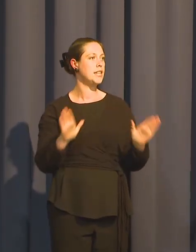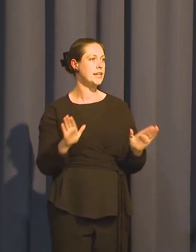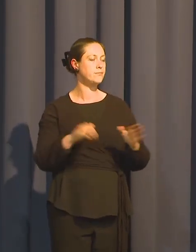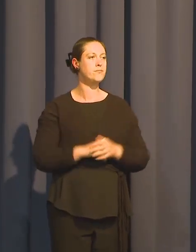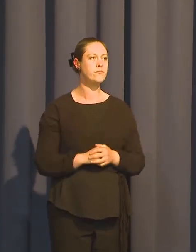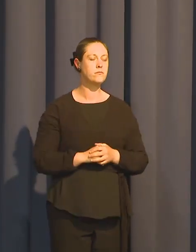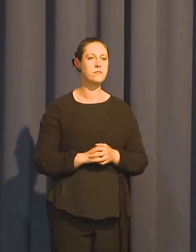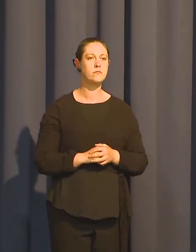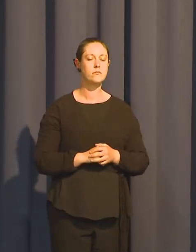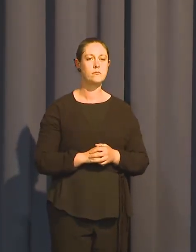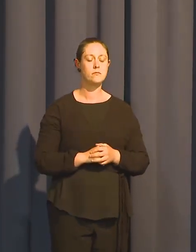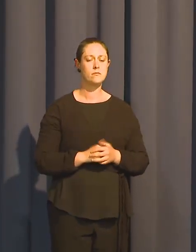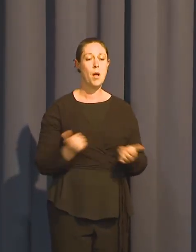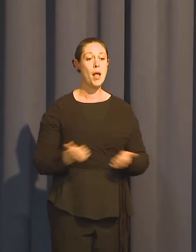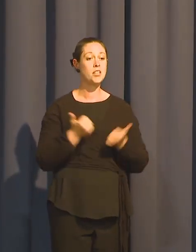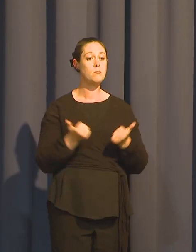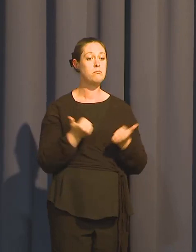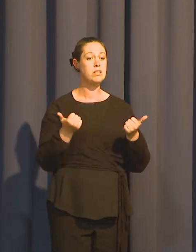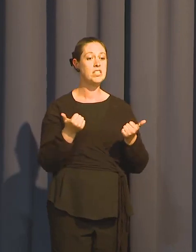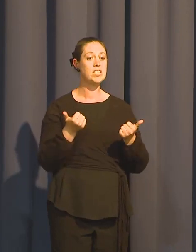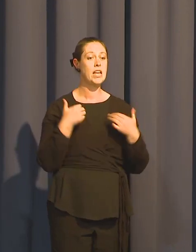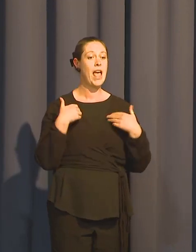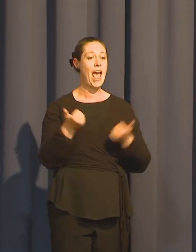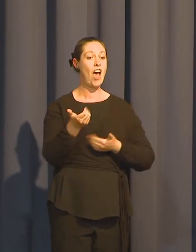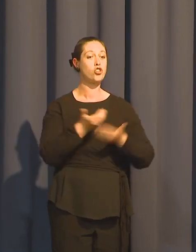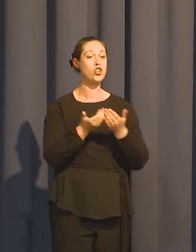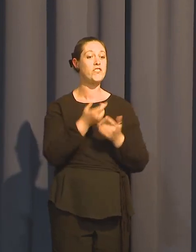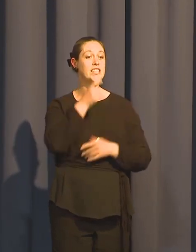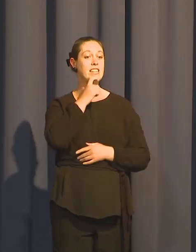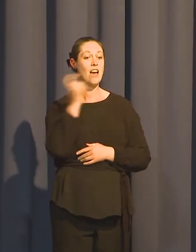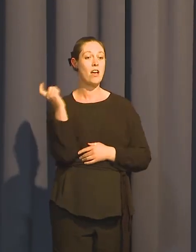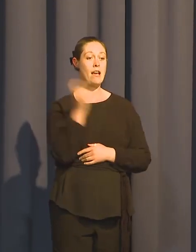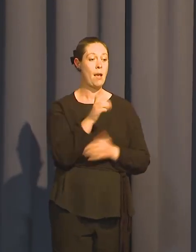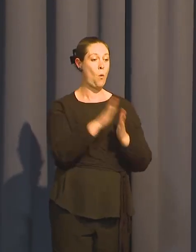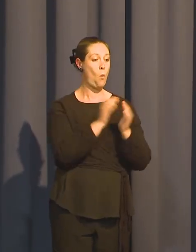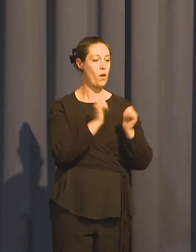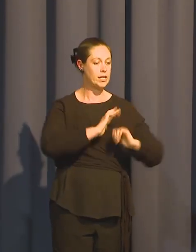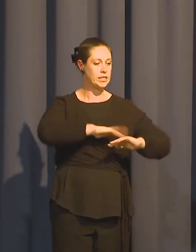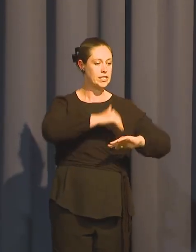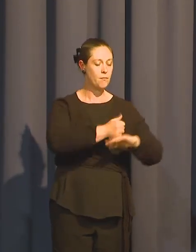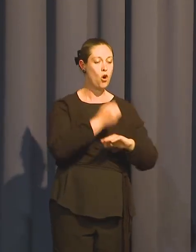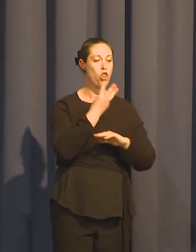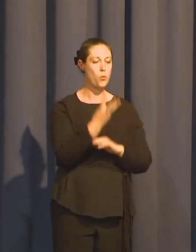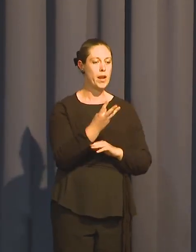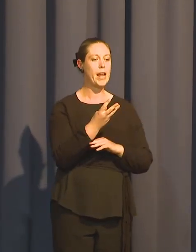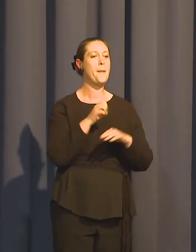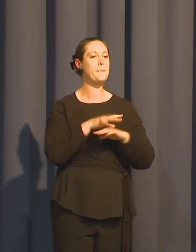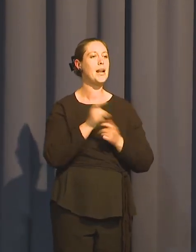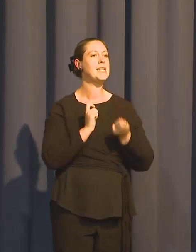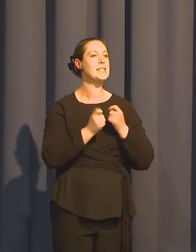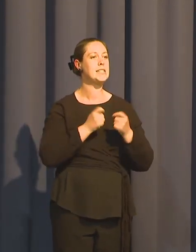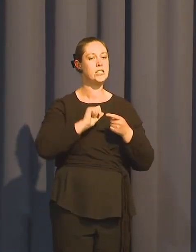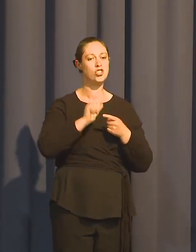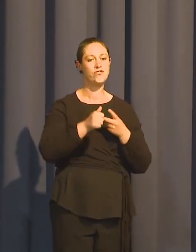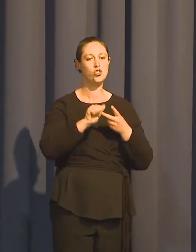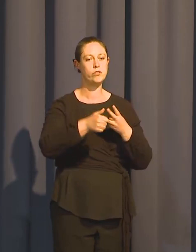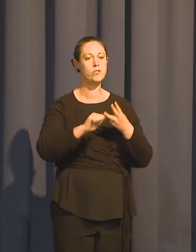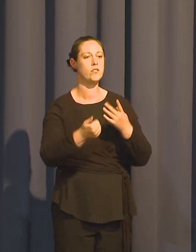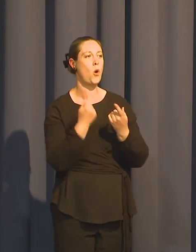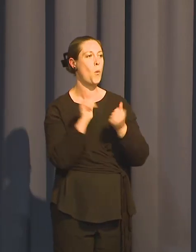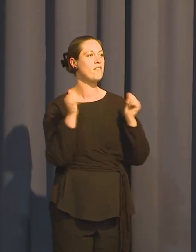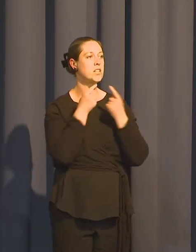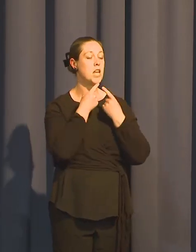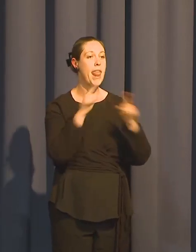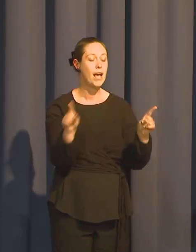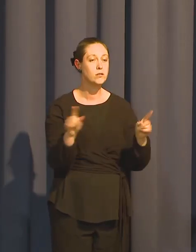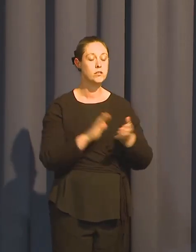A number of the health services staff came along at the weekend to set up ready for the free blood testing that had been announced. And during